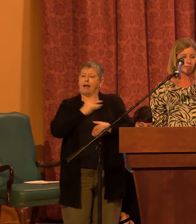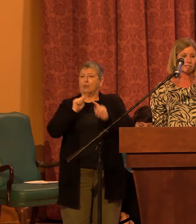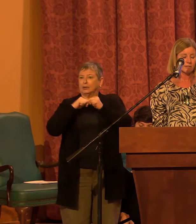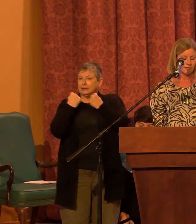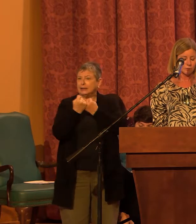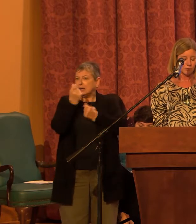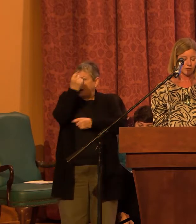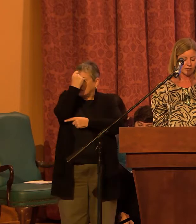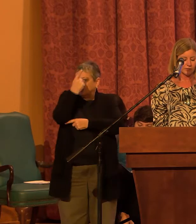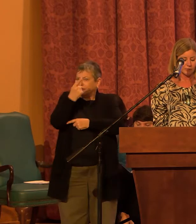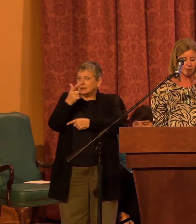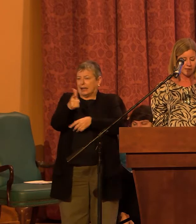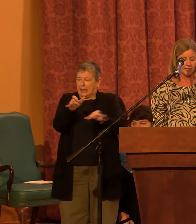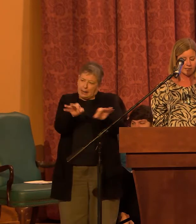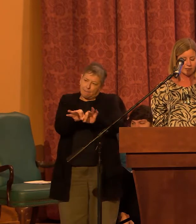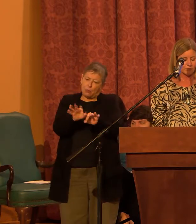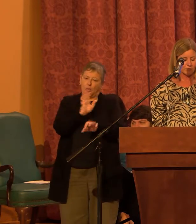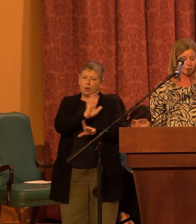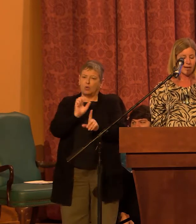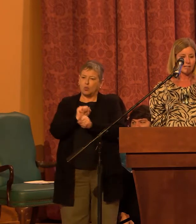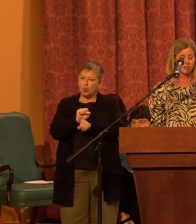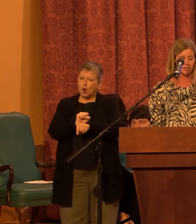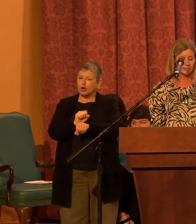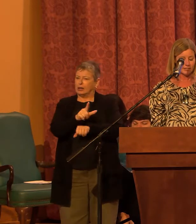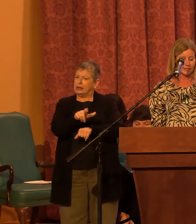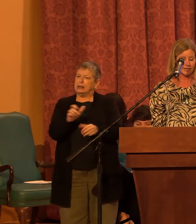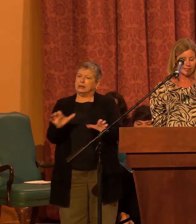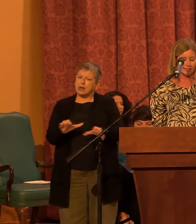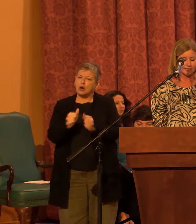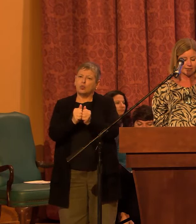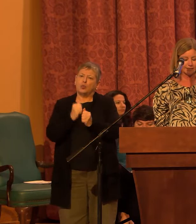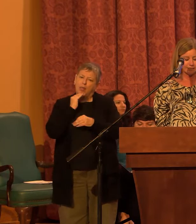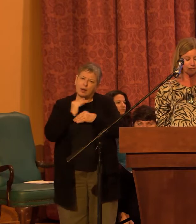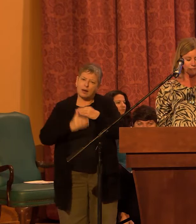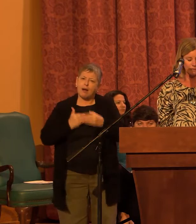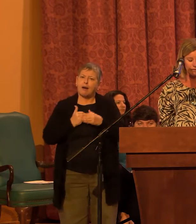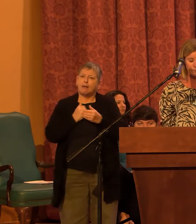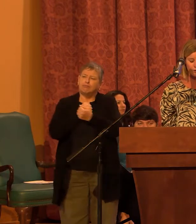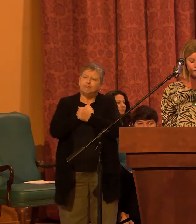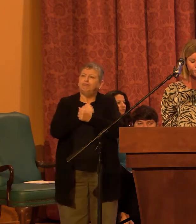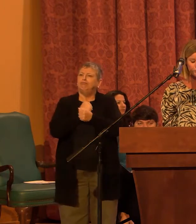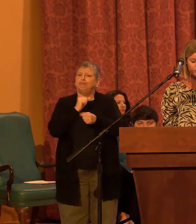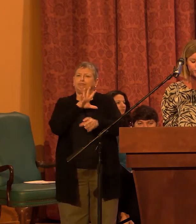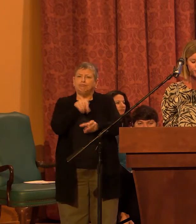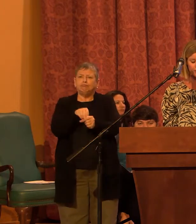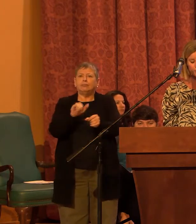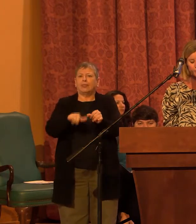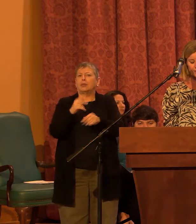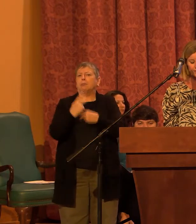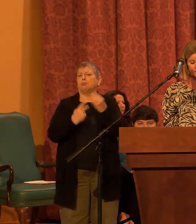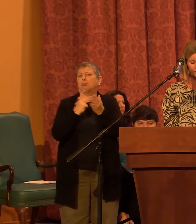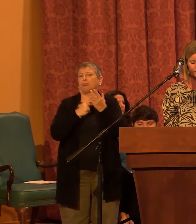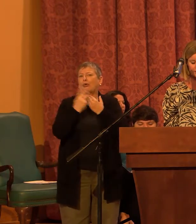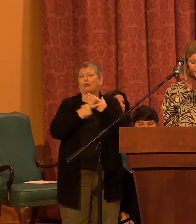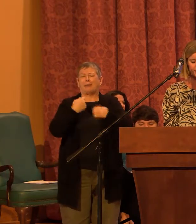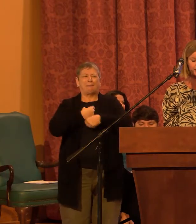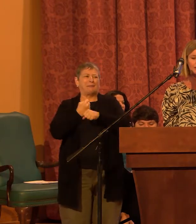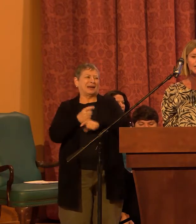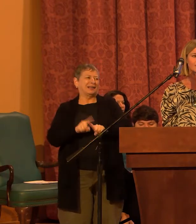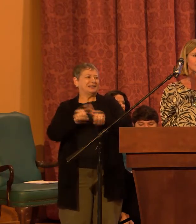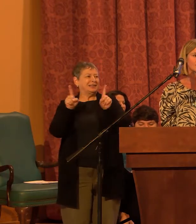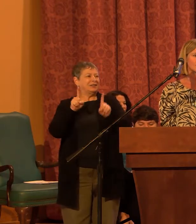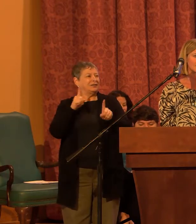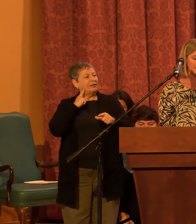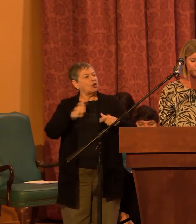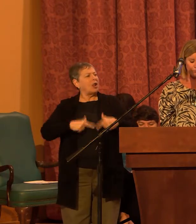and importance of his work. He does it with compassion and kindness, and he loves being a part of a program that helps make a difference in